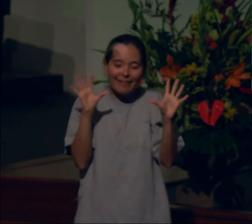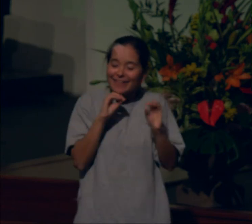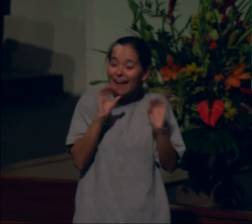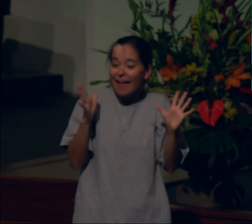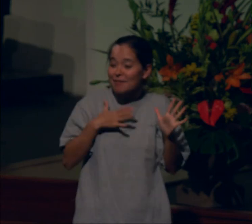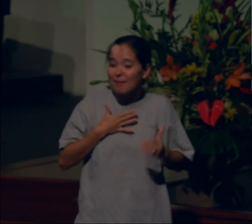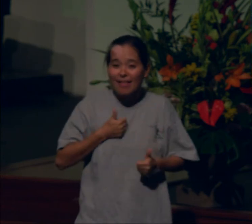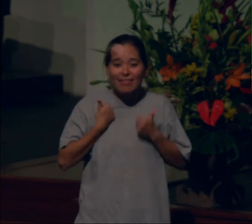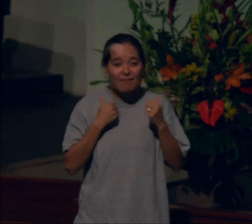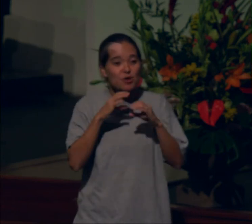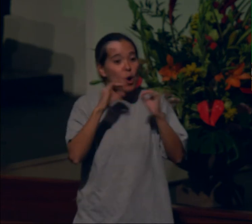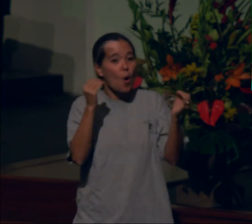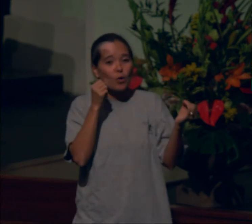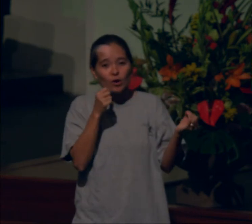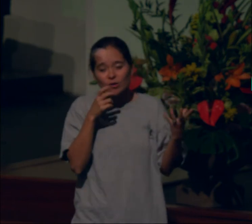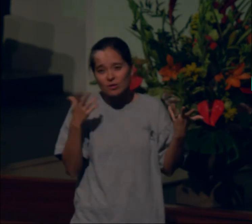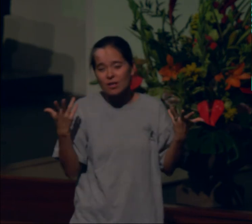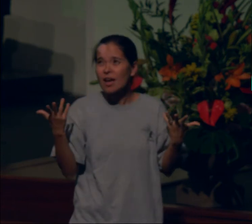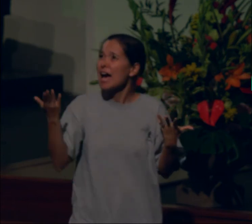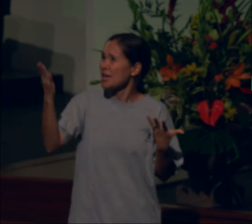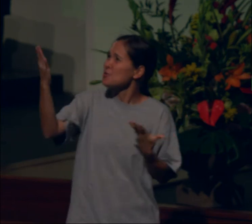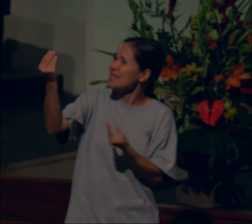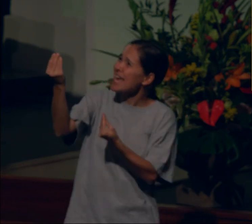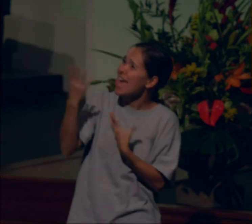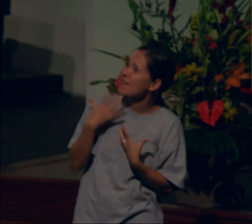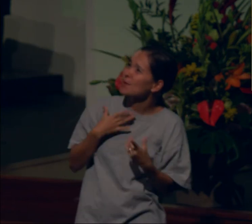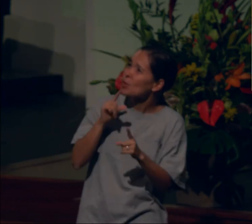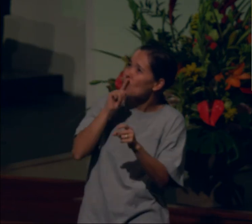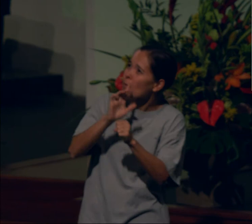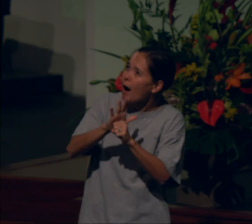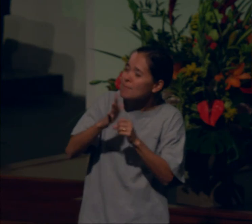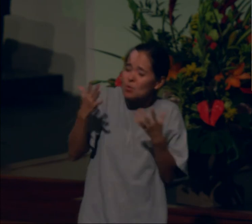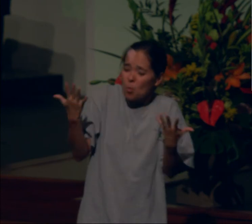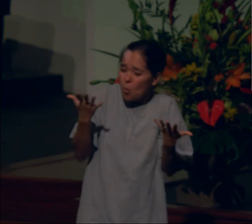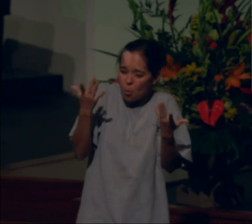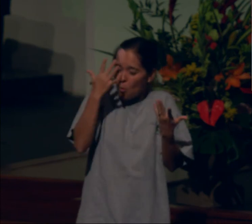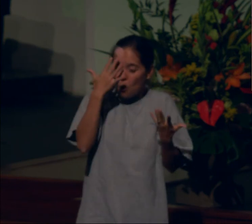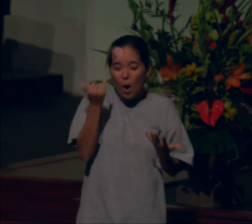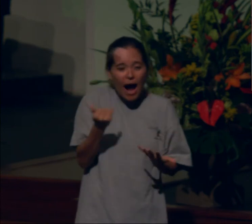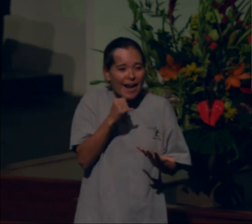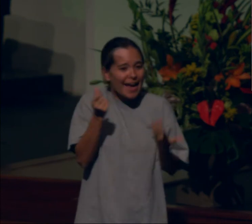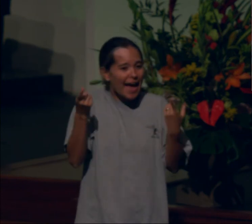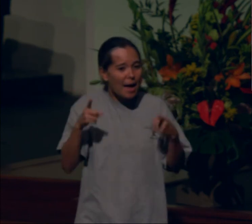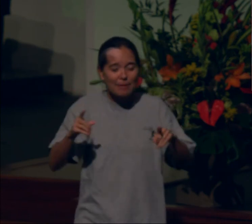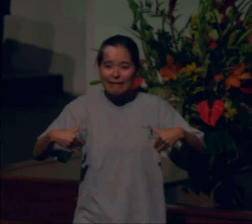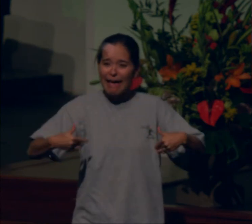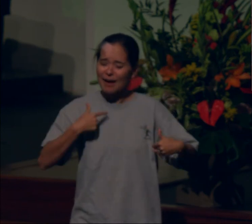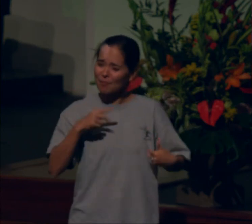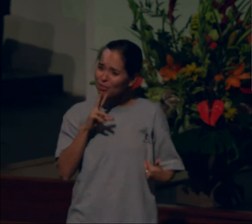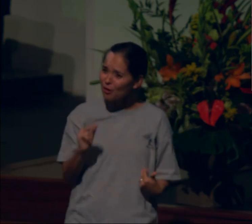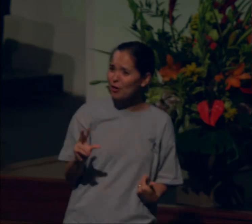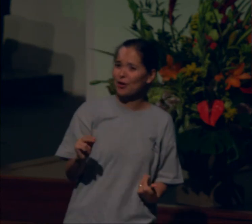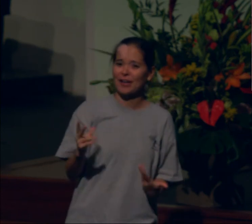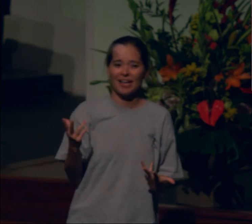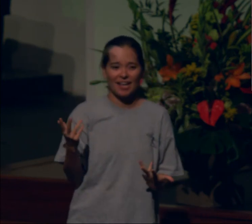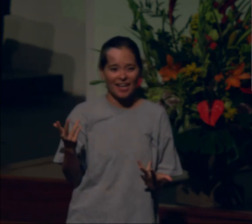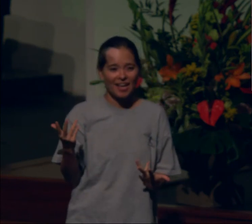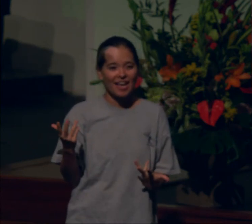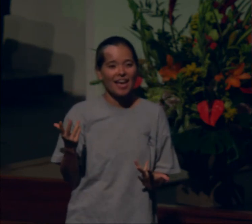my life. And I'm going, now, Lord, you gave me a word. What in the world? Why is this not coming to pass? And I remember